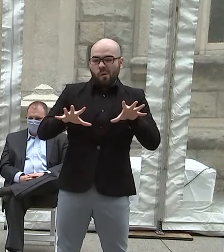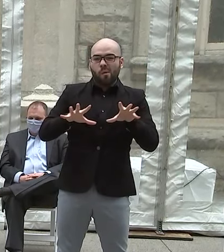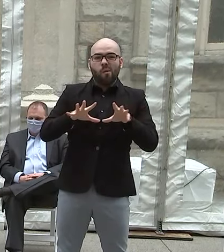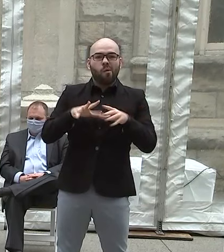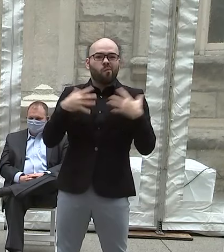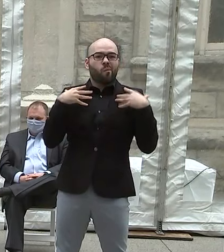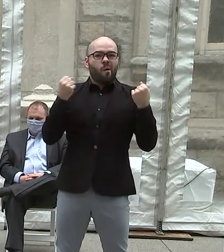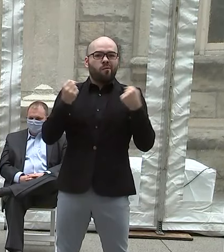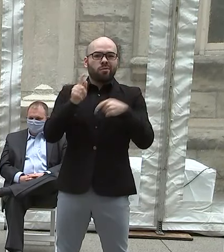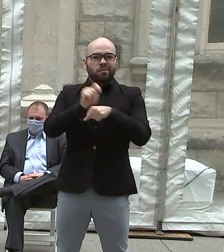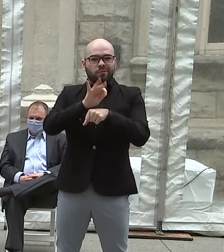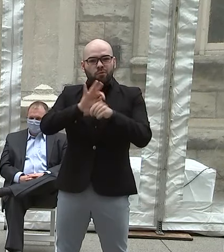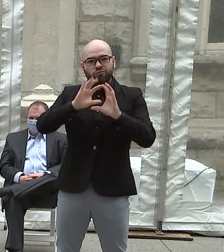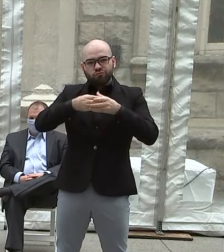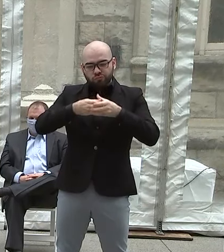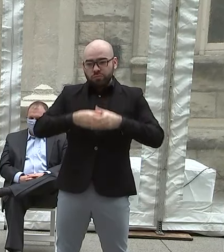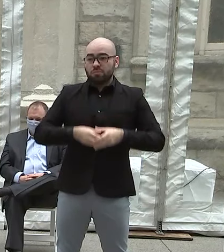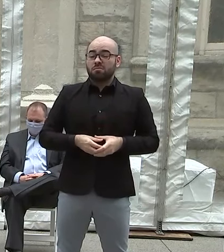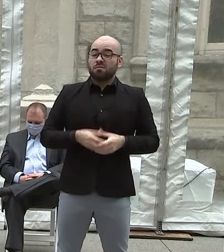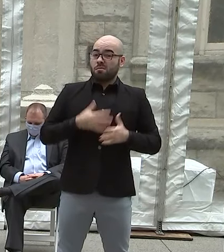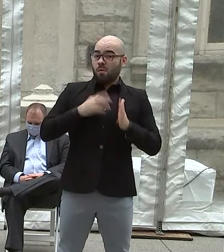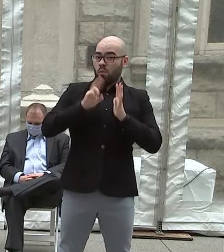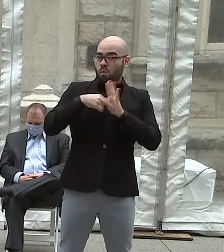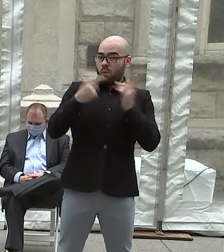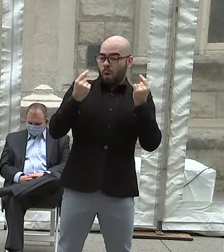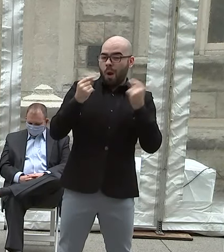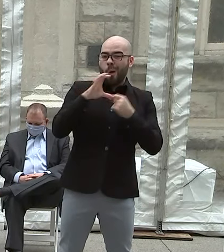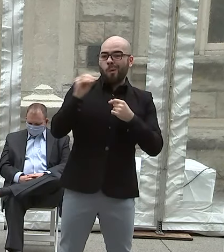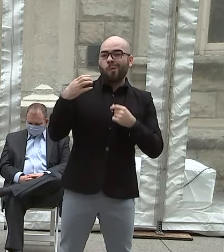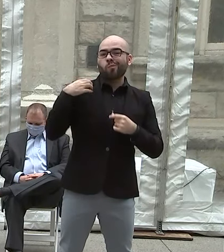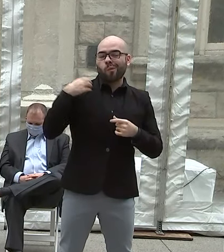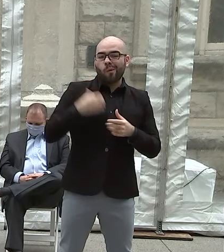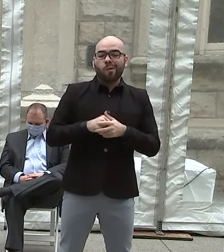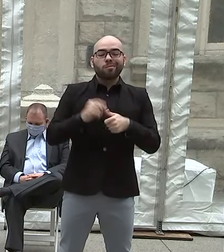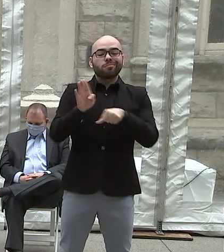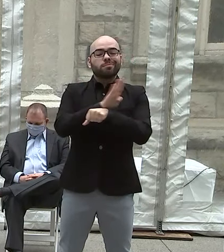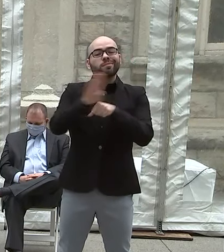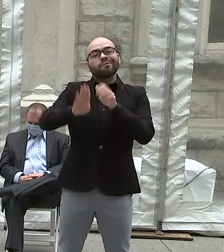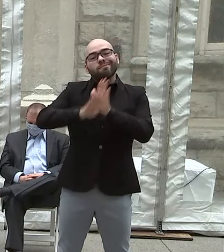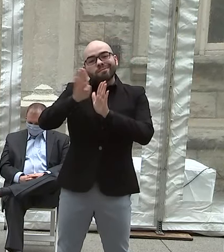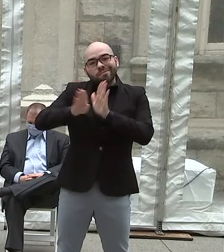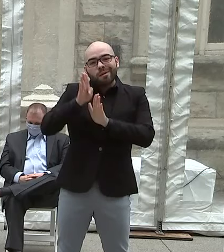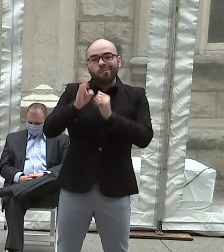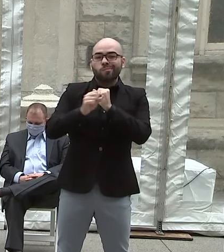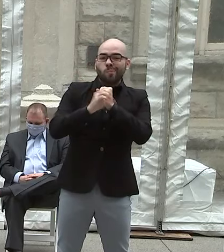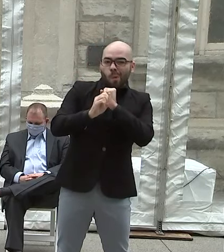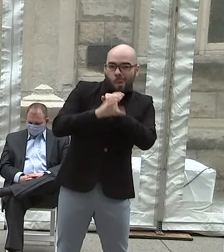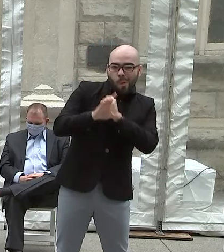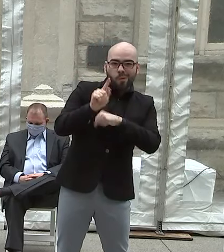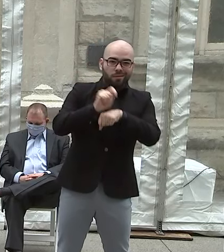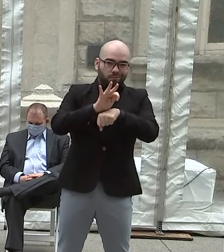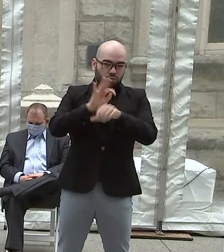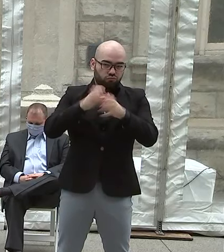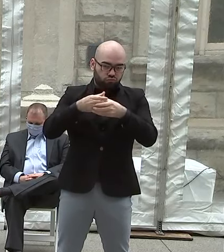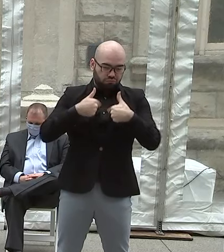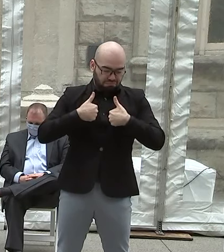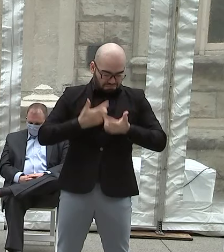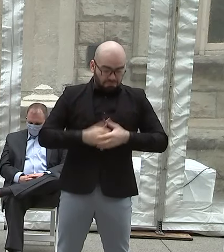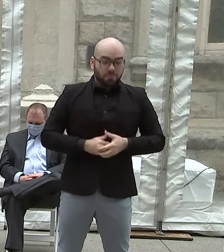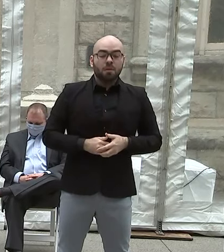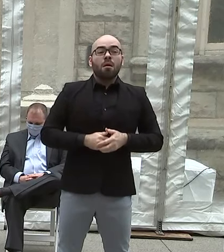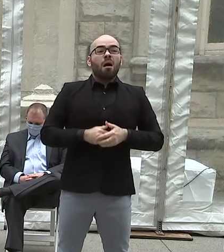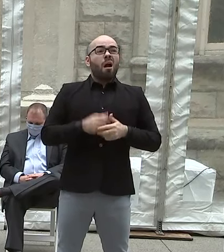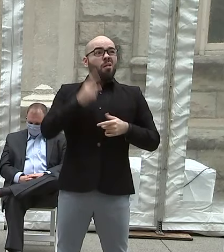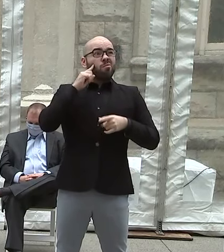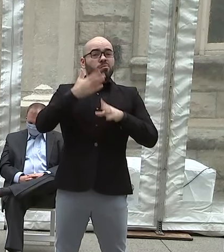force, in particular my role as the co-chair of the Business Development and Marketing Task Force. I think